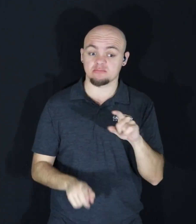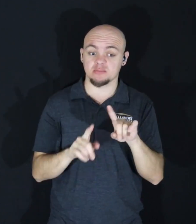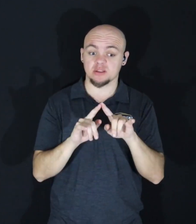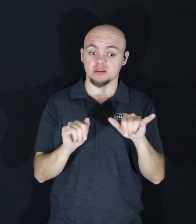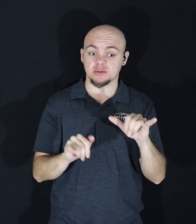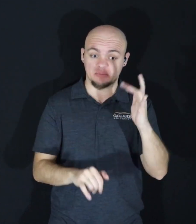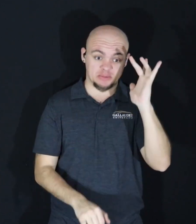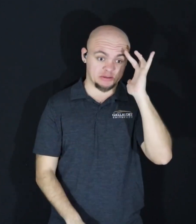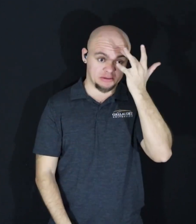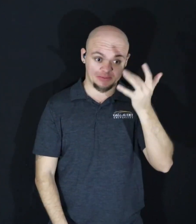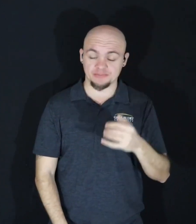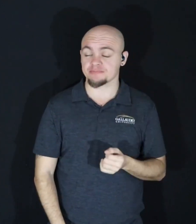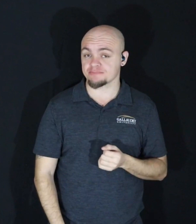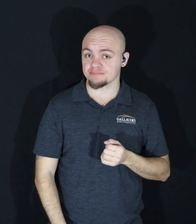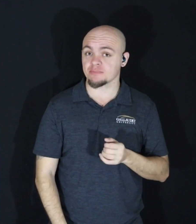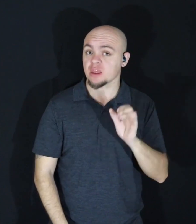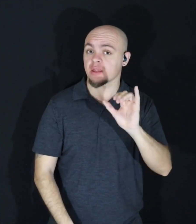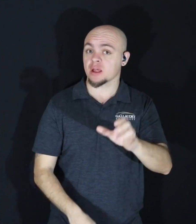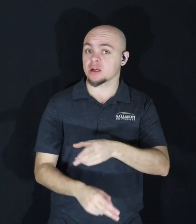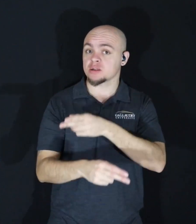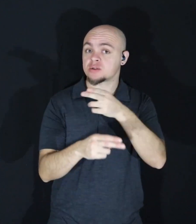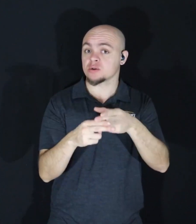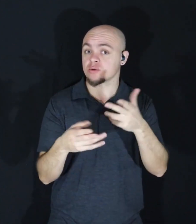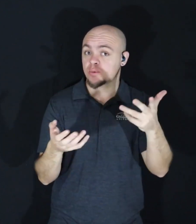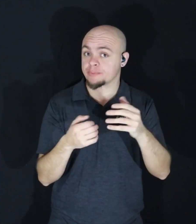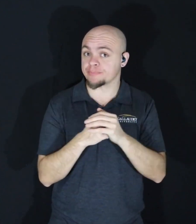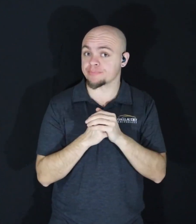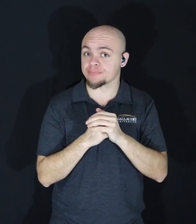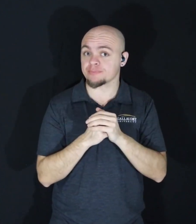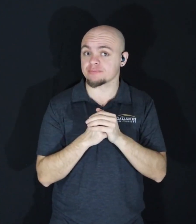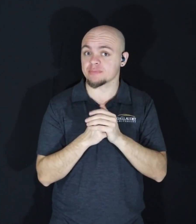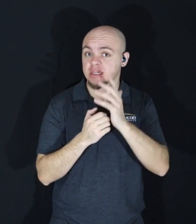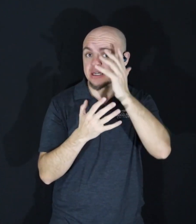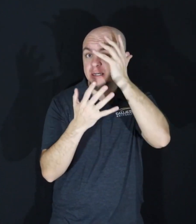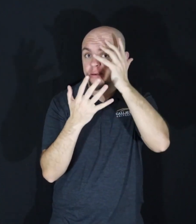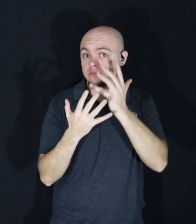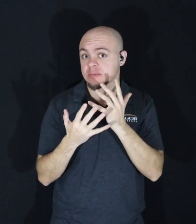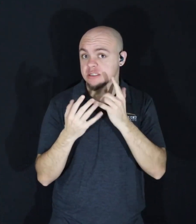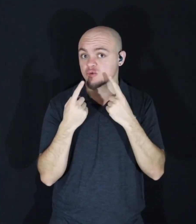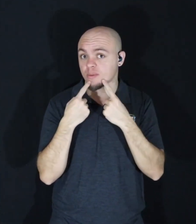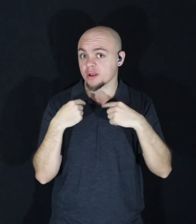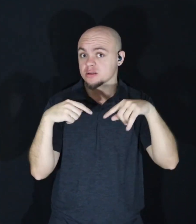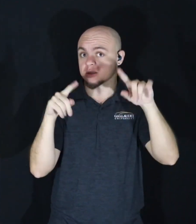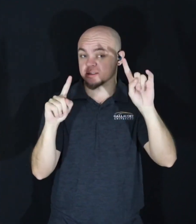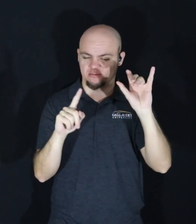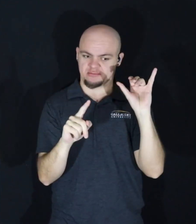call this the phenomenon of being a miserable success.